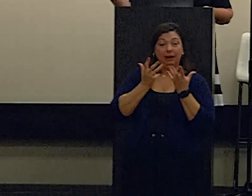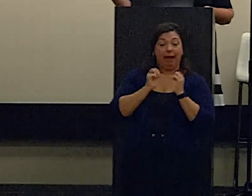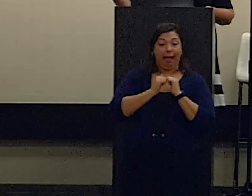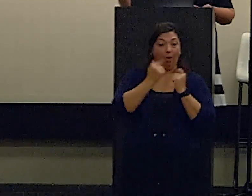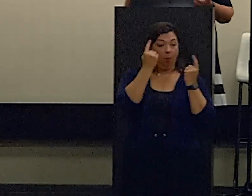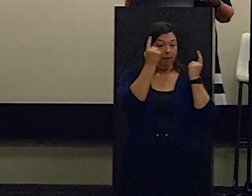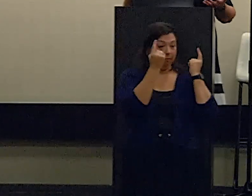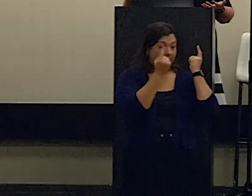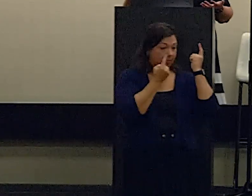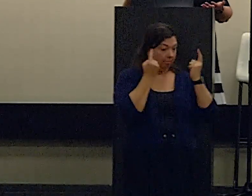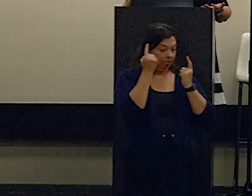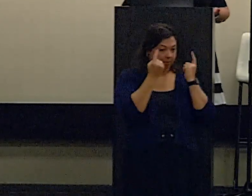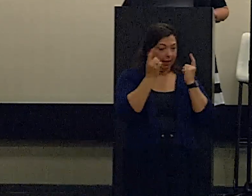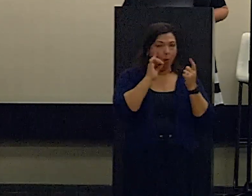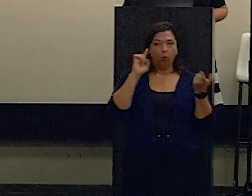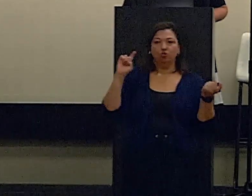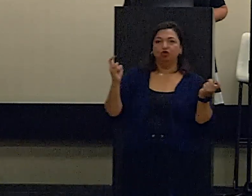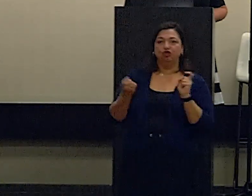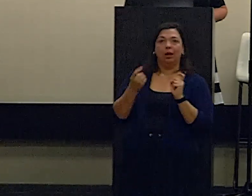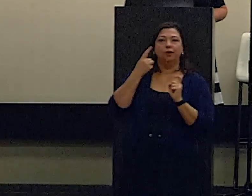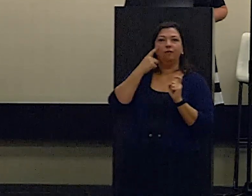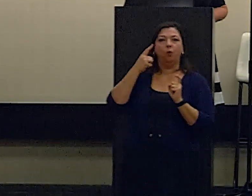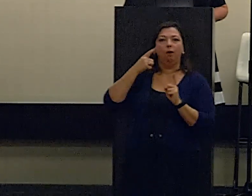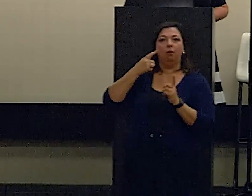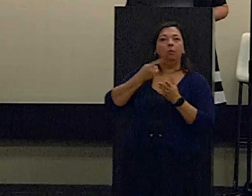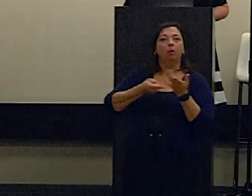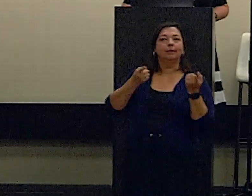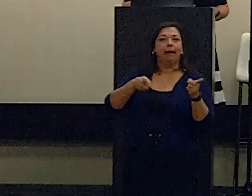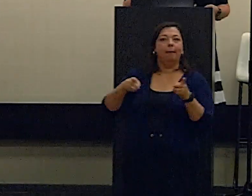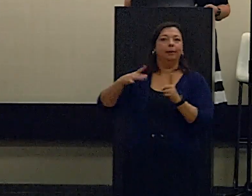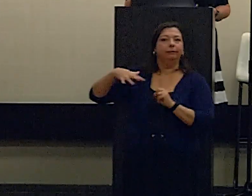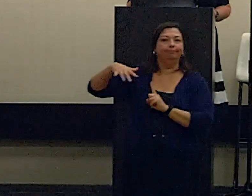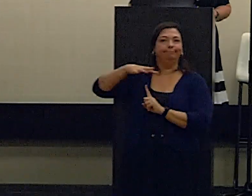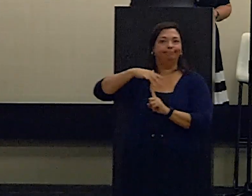we're thinking about what's happening around us.